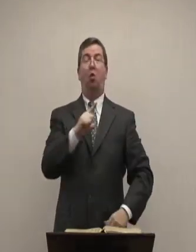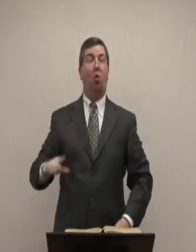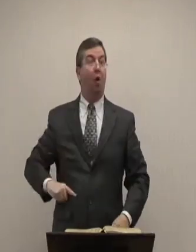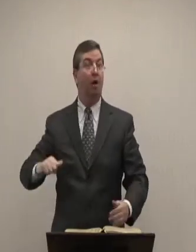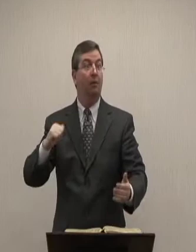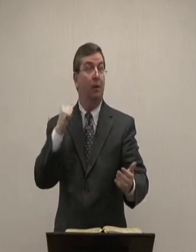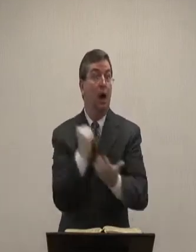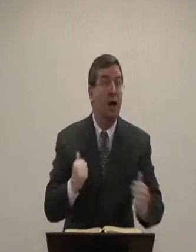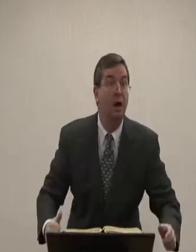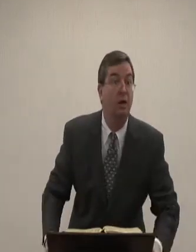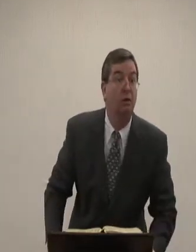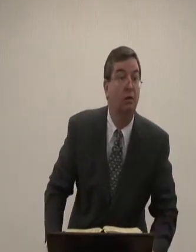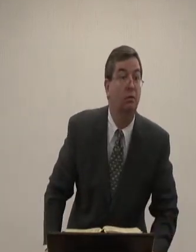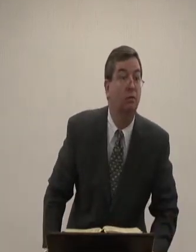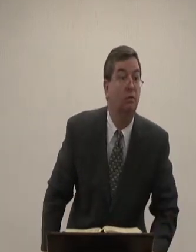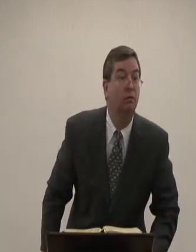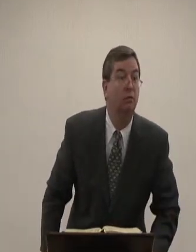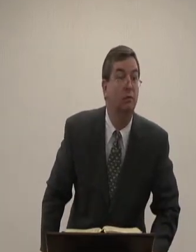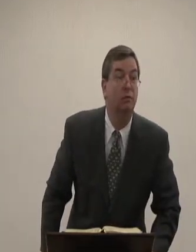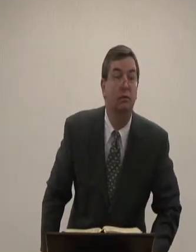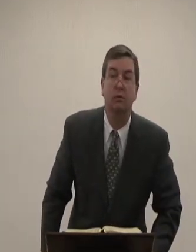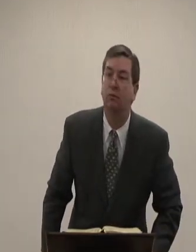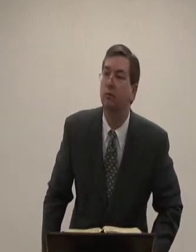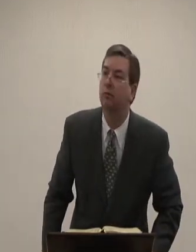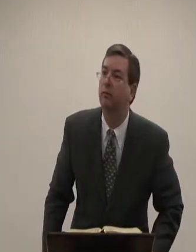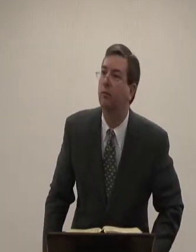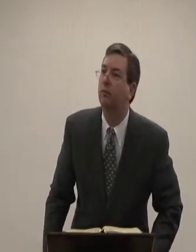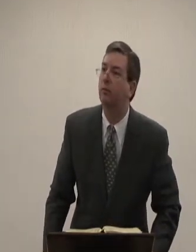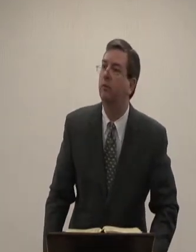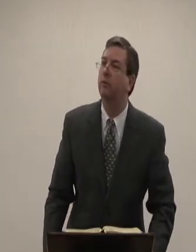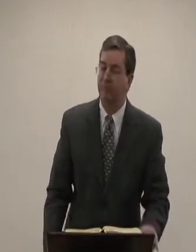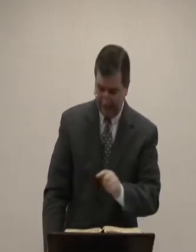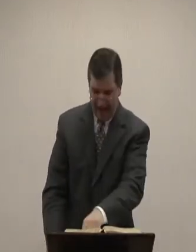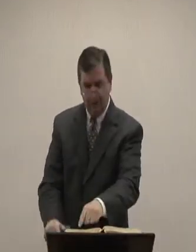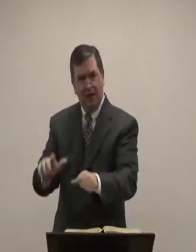How do you change? You must humble yourself before the Lord. Amen. Amen.